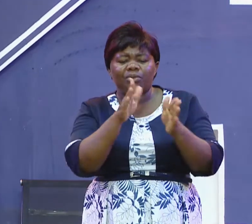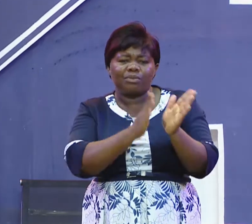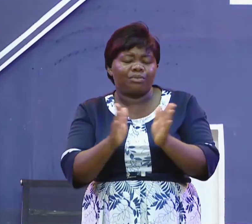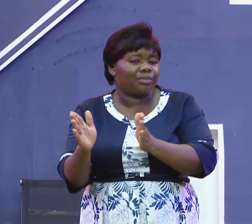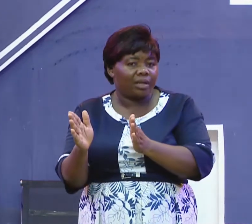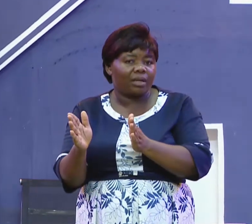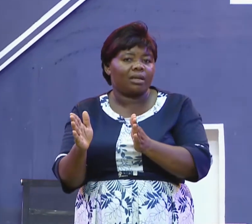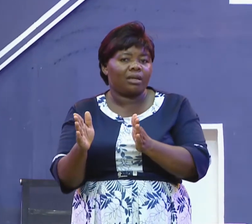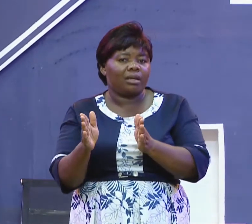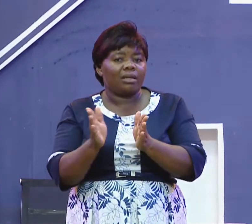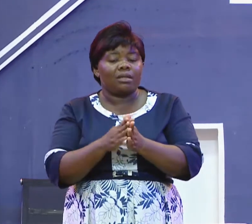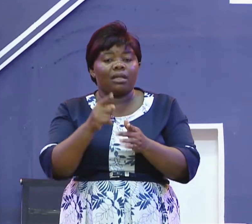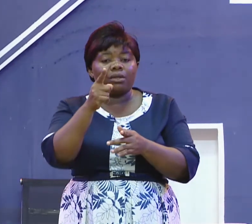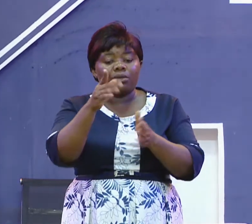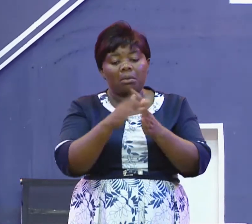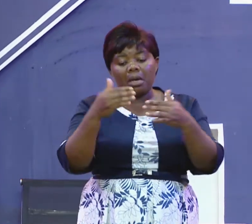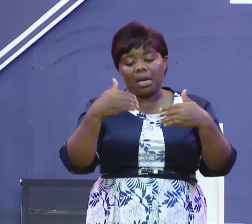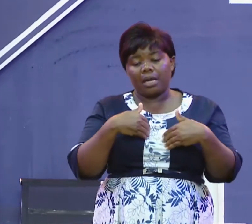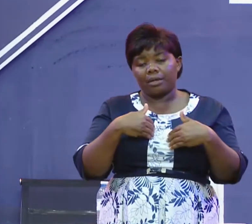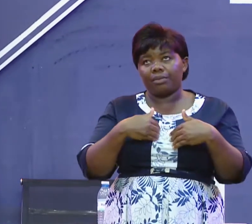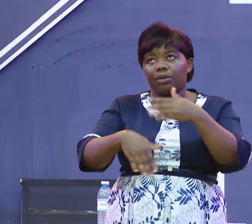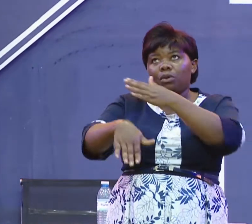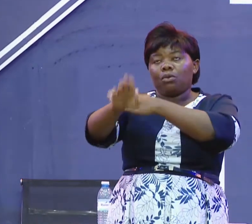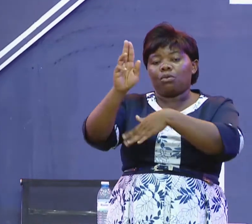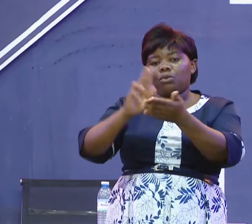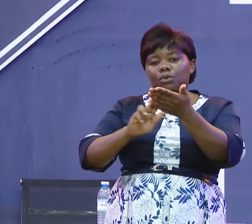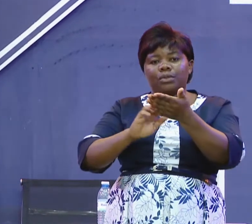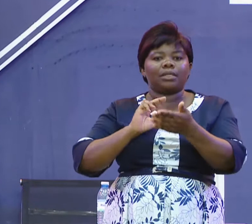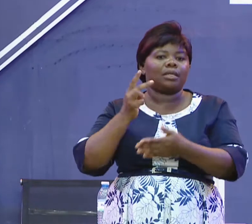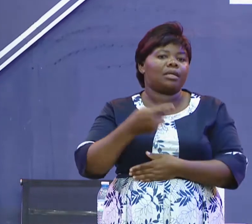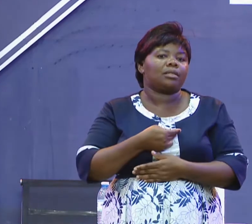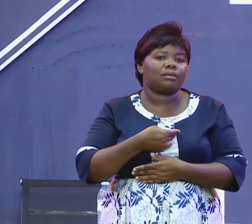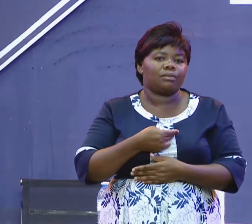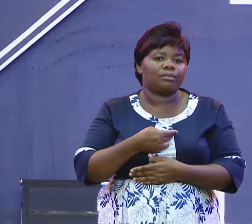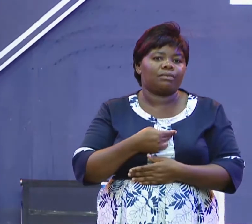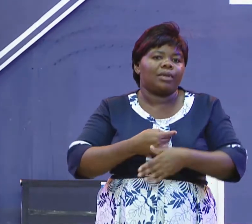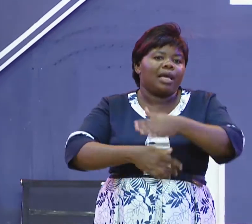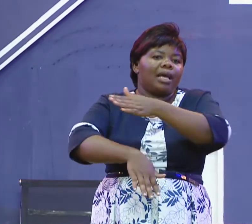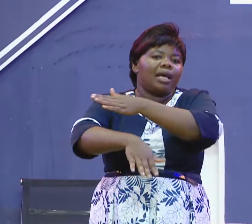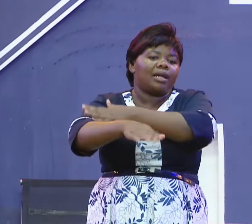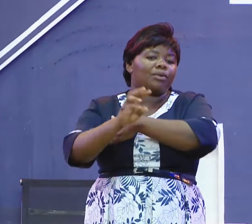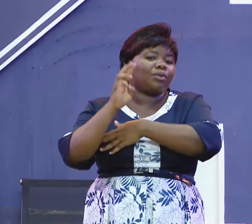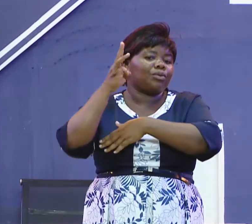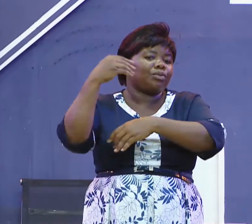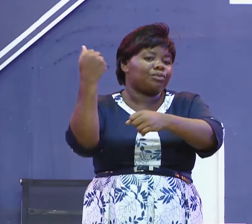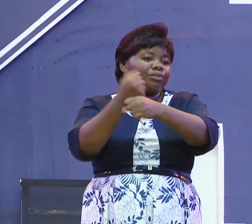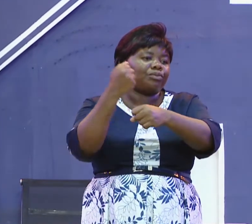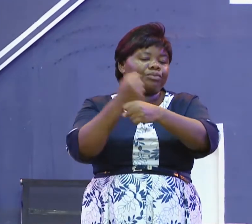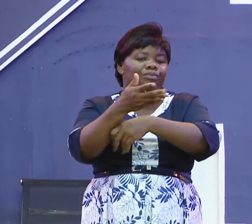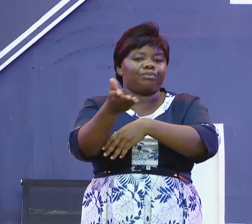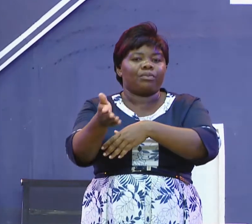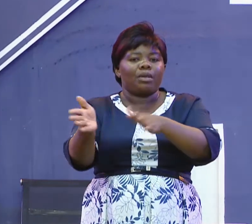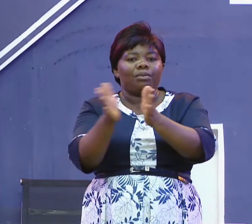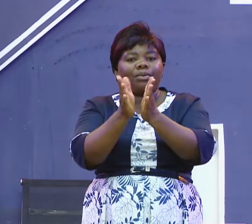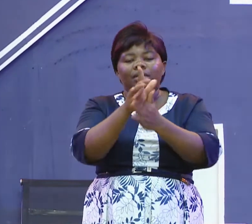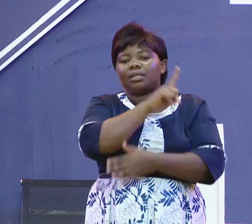may organize, you and I just become tools. And God will do it.